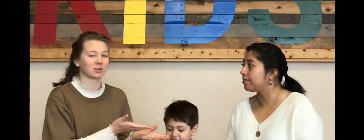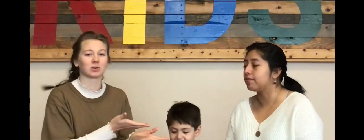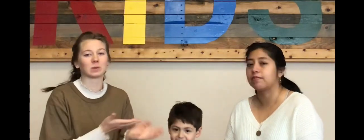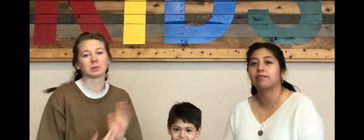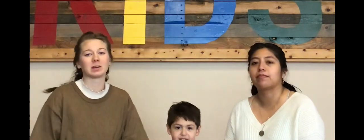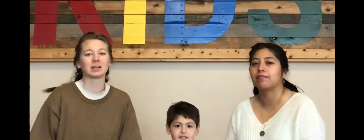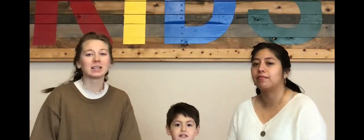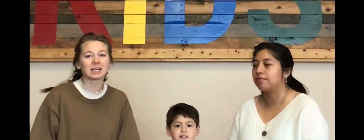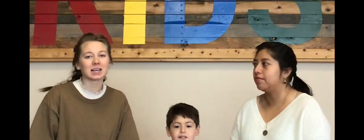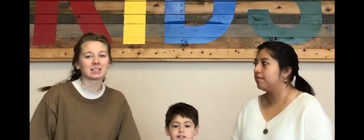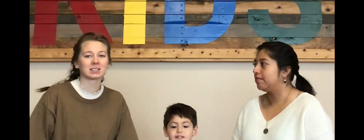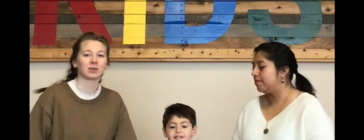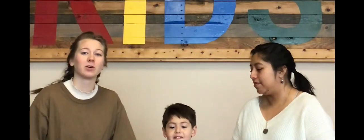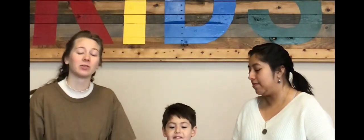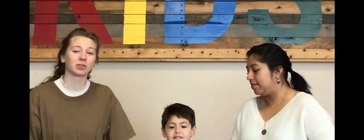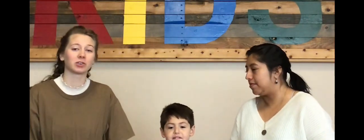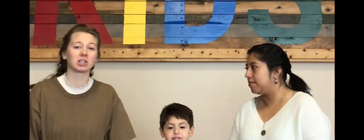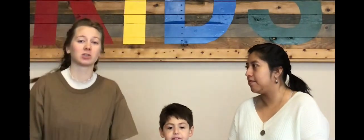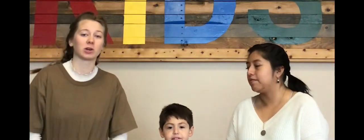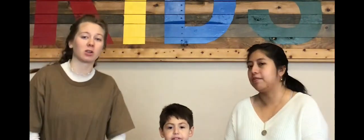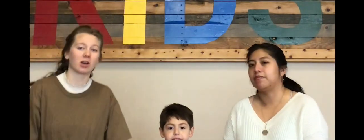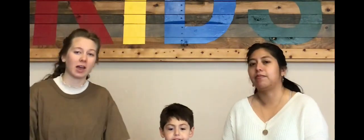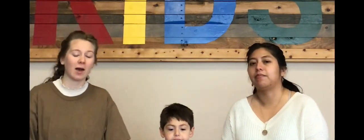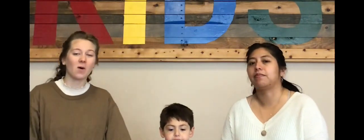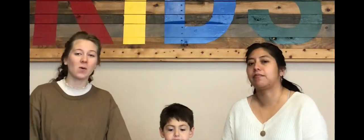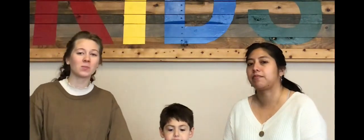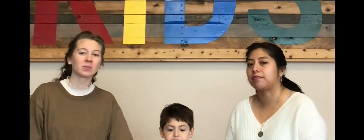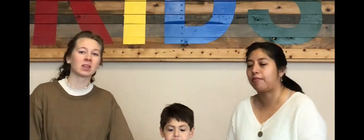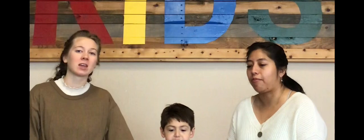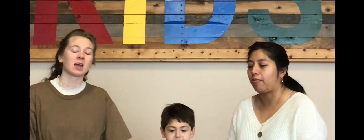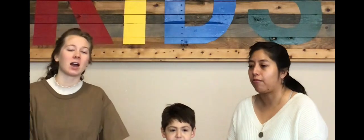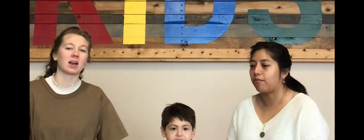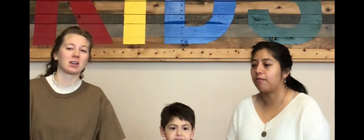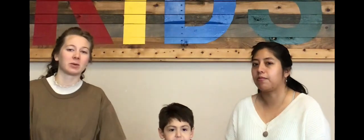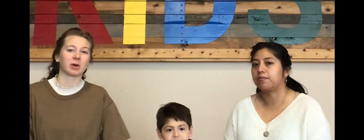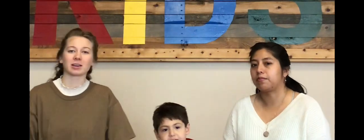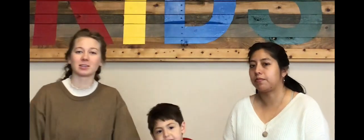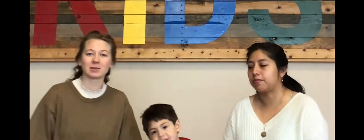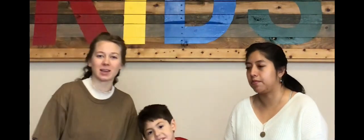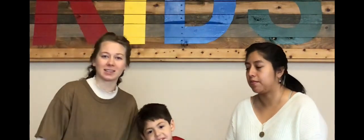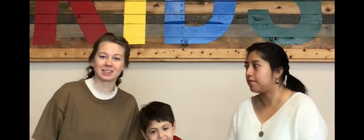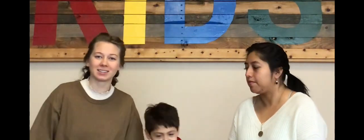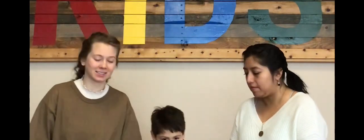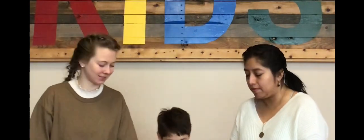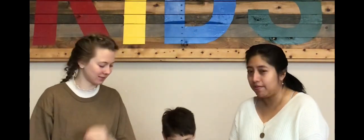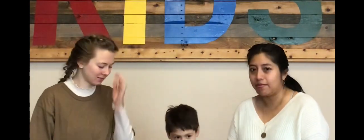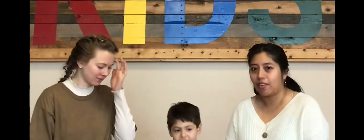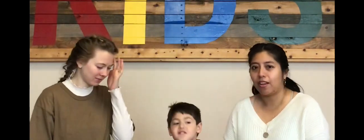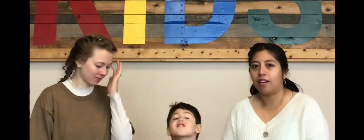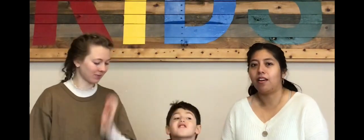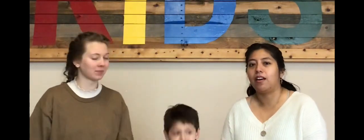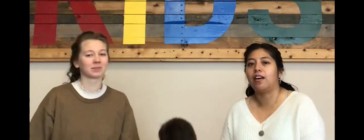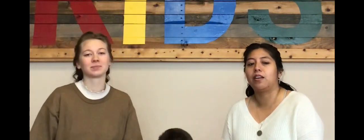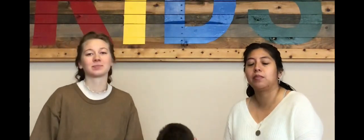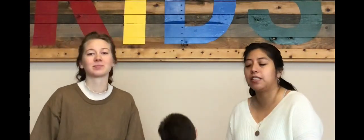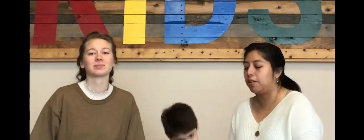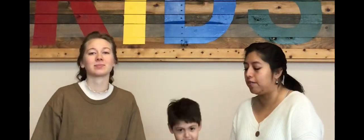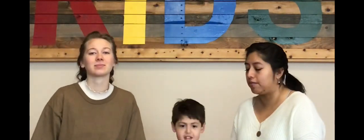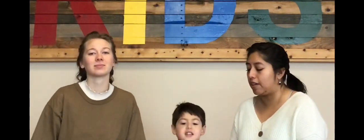Sandra will be leading us, so feel free to join along at home and practice with us. So